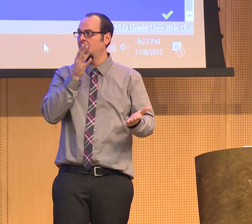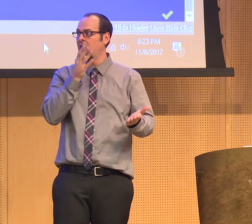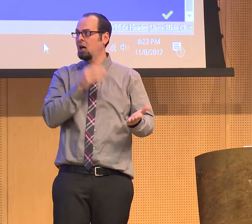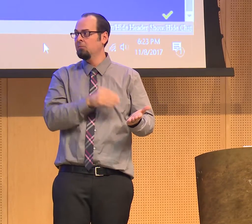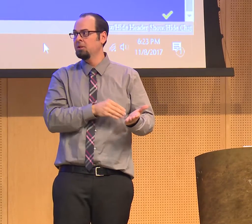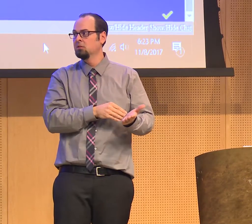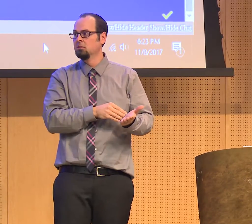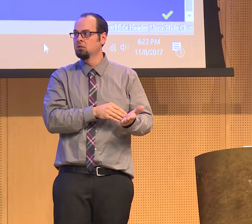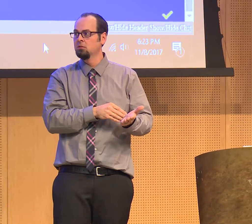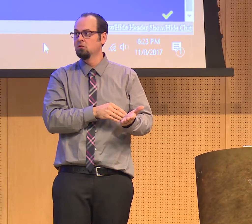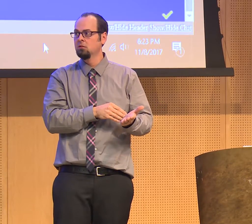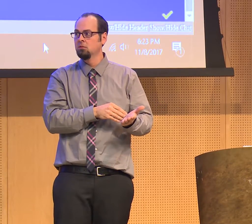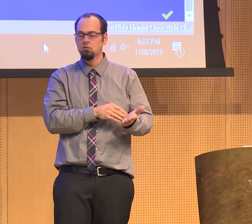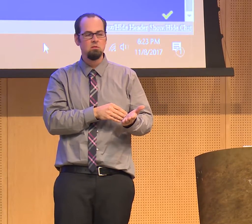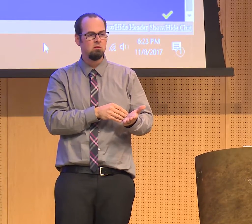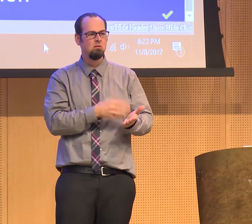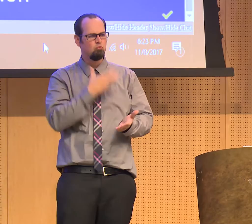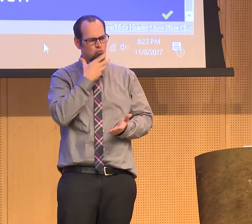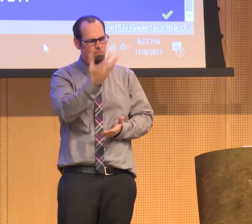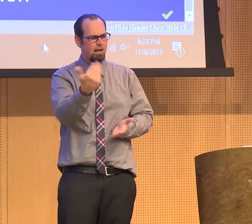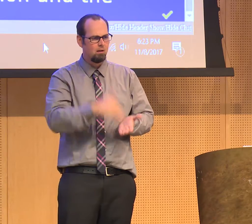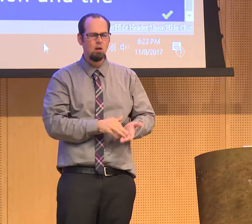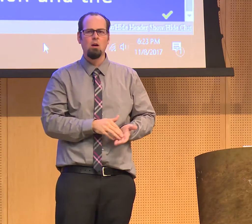called over my mother.